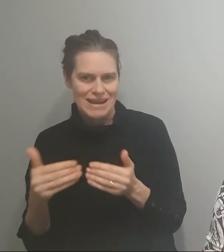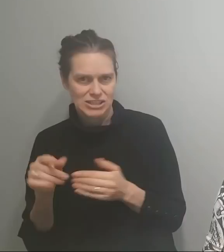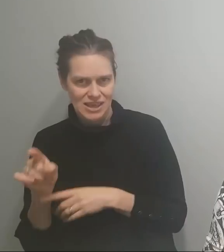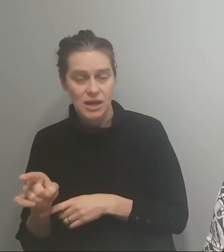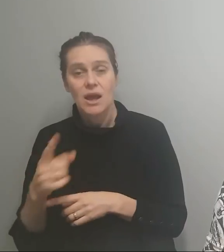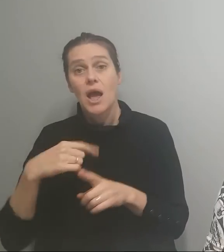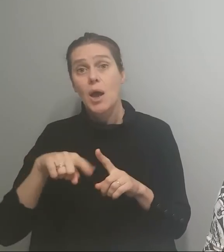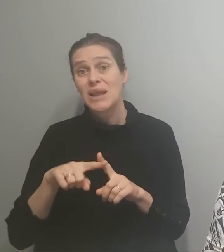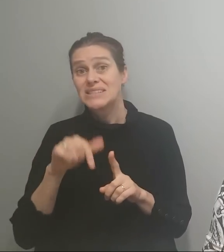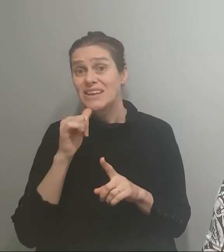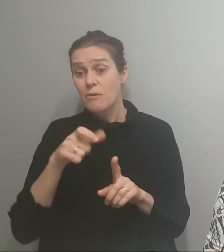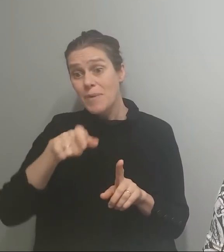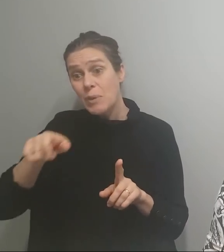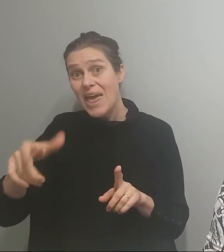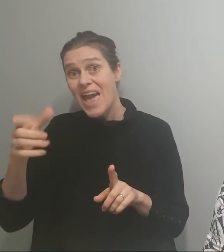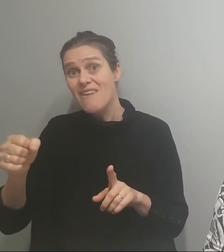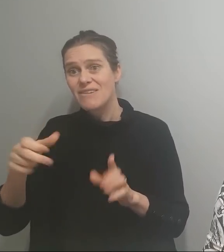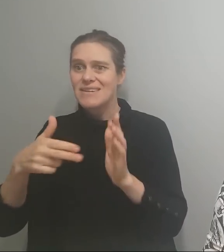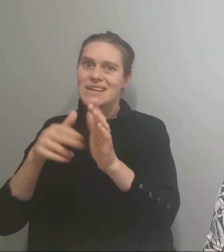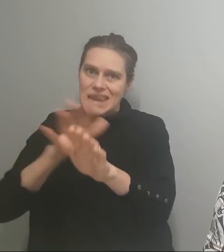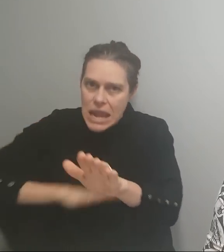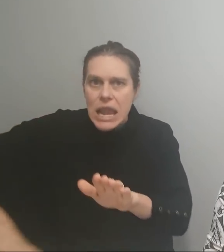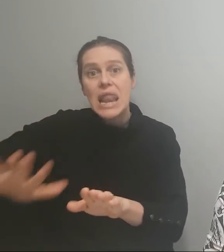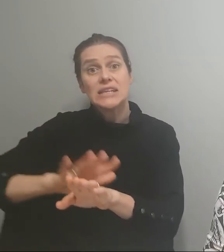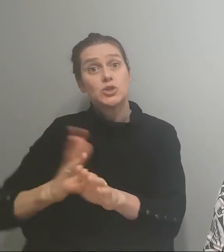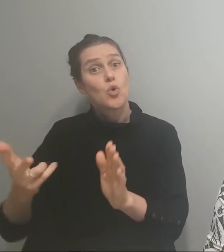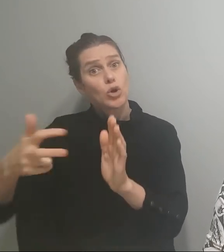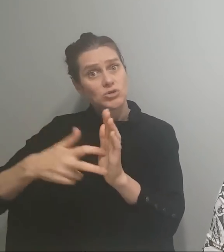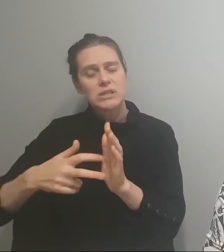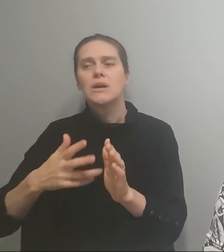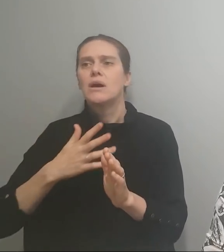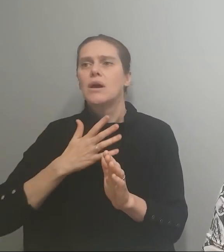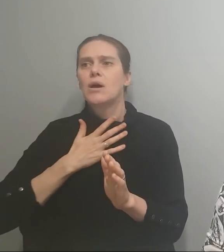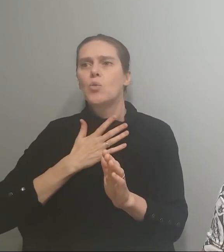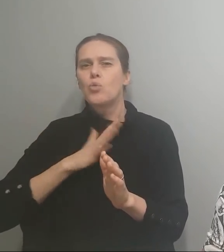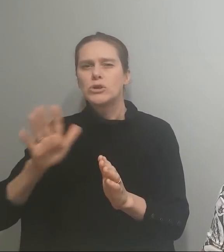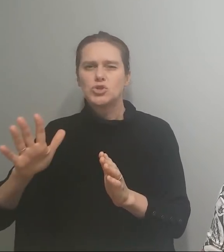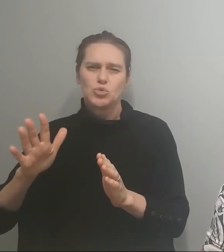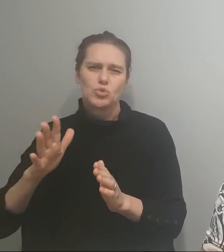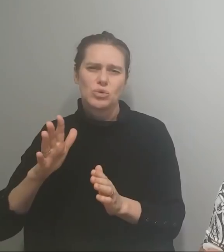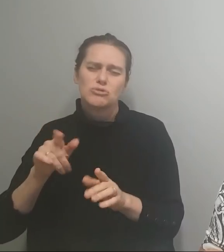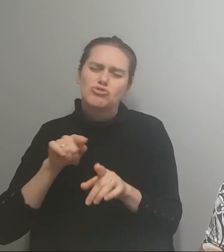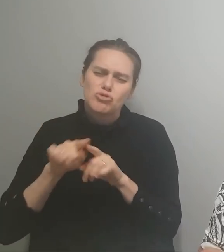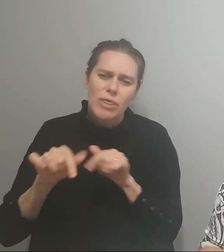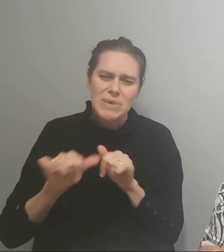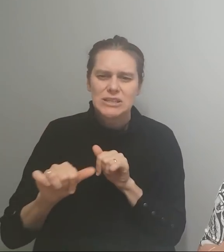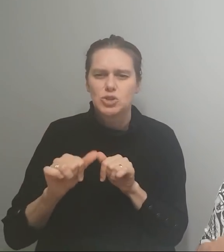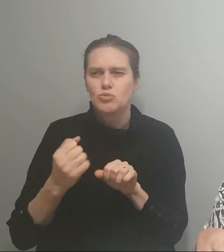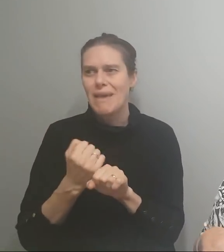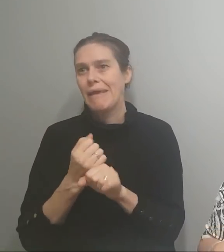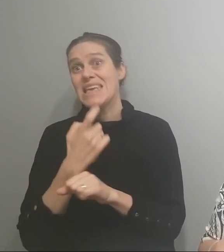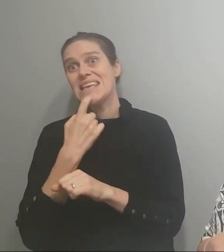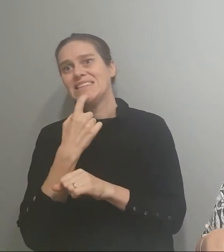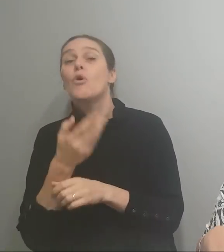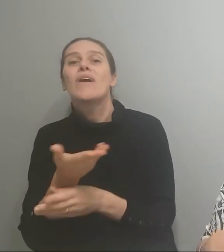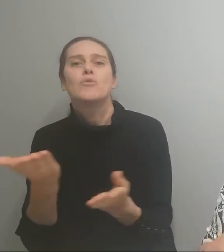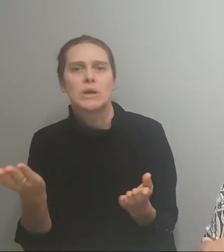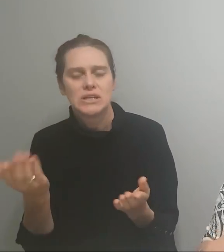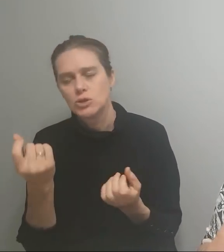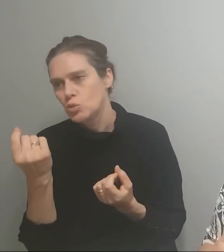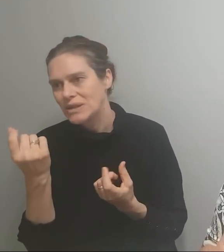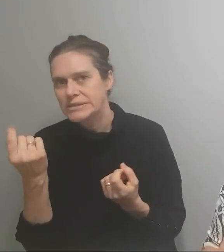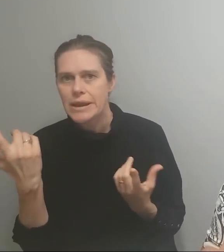have national contracts, trying to make it as easy as possible for everybody to understand